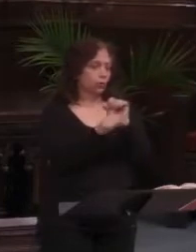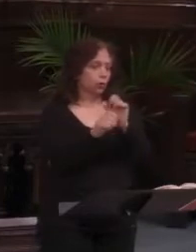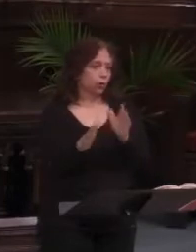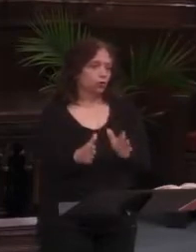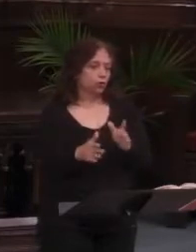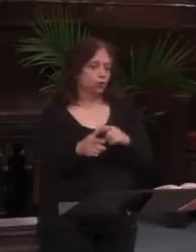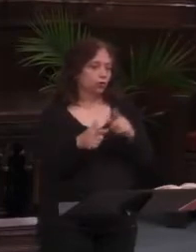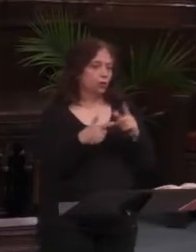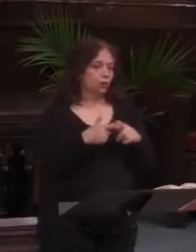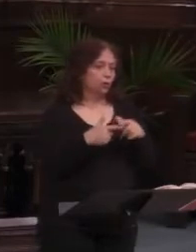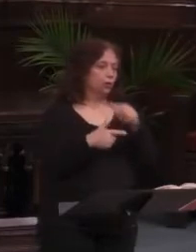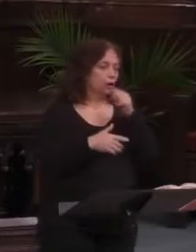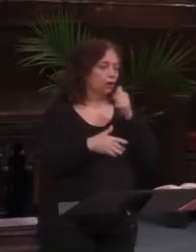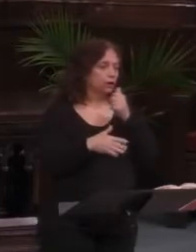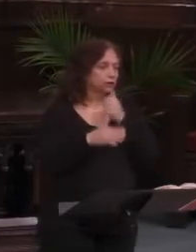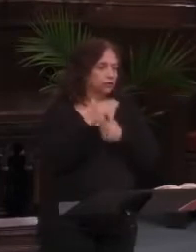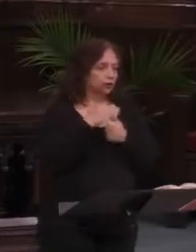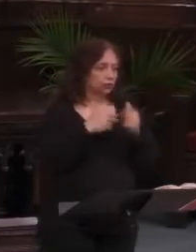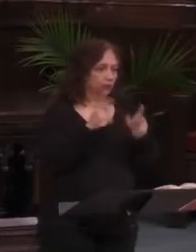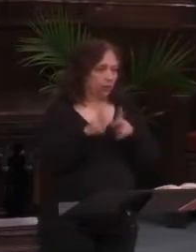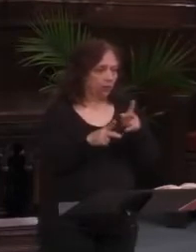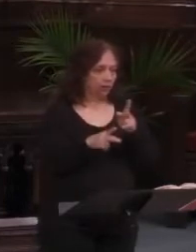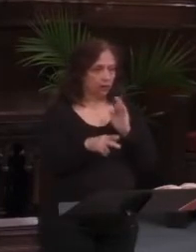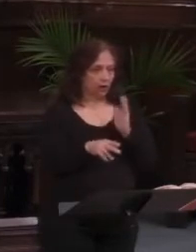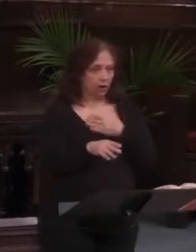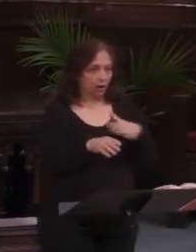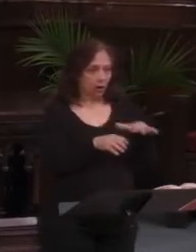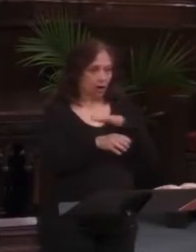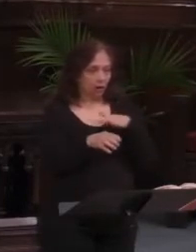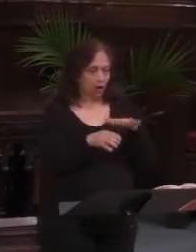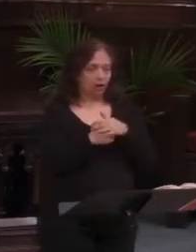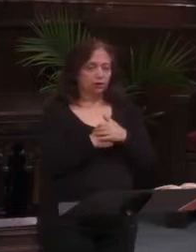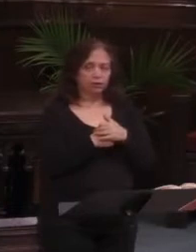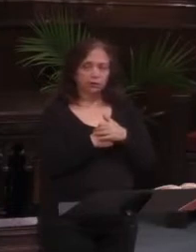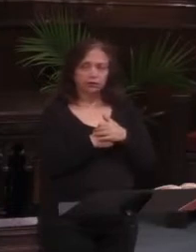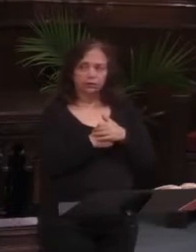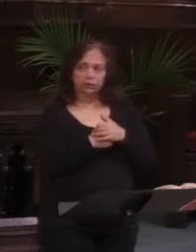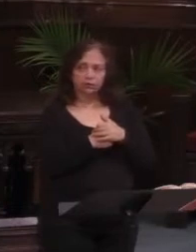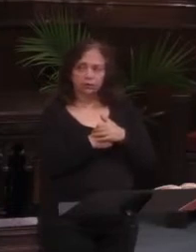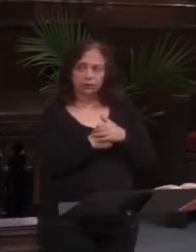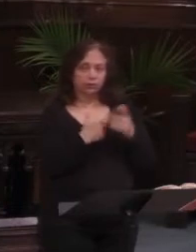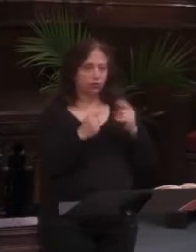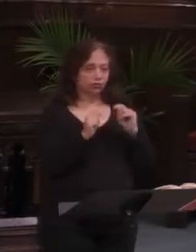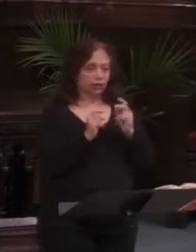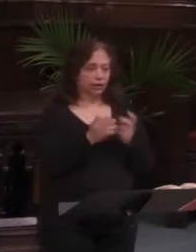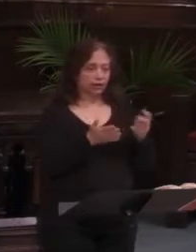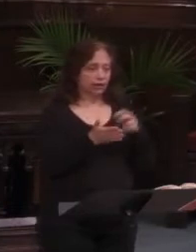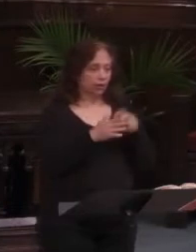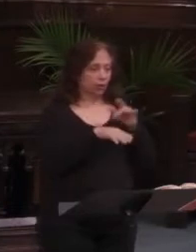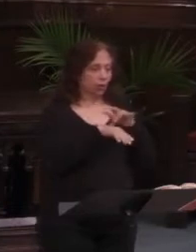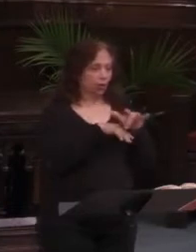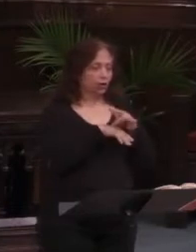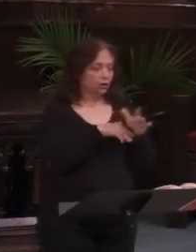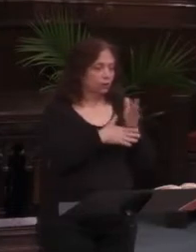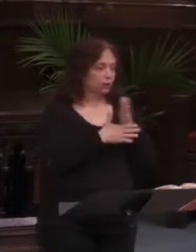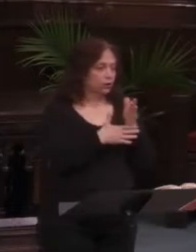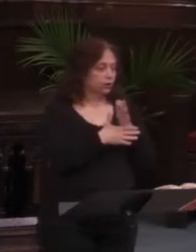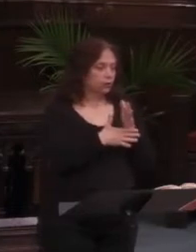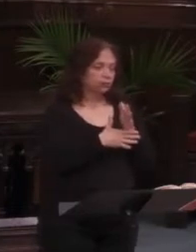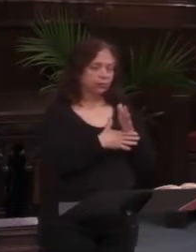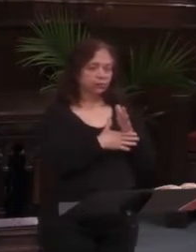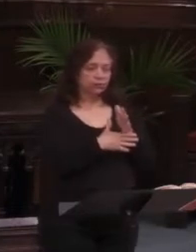or unsheltered people in our area. Drive through our parking lot between 10 and 12